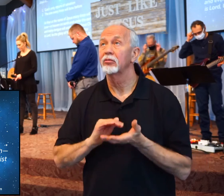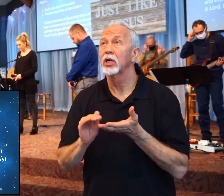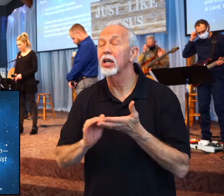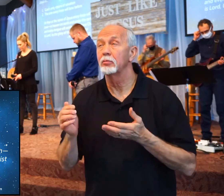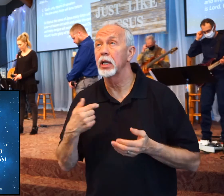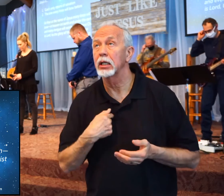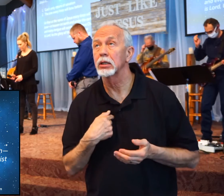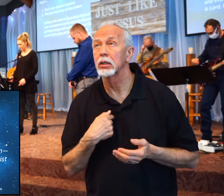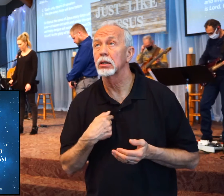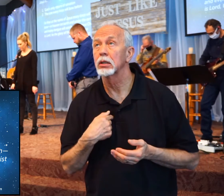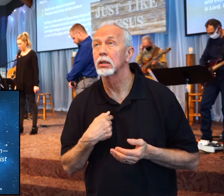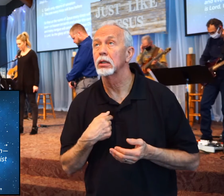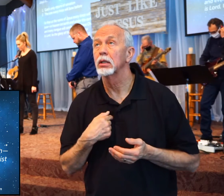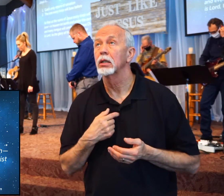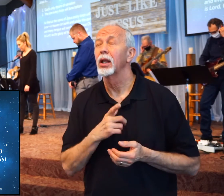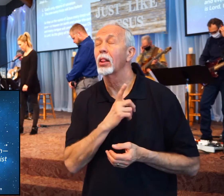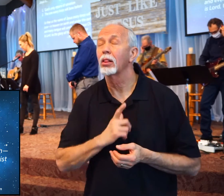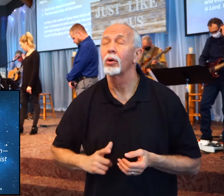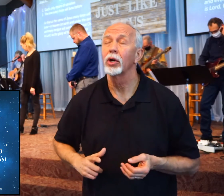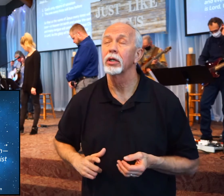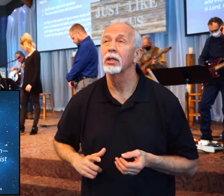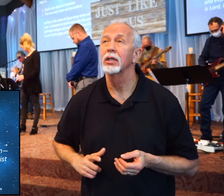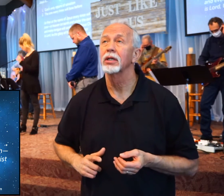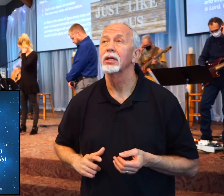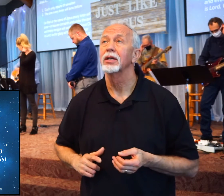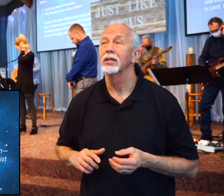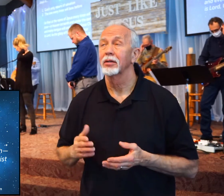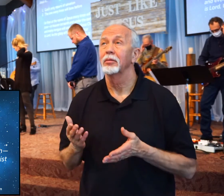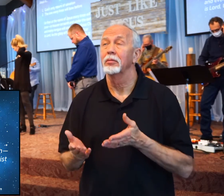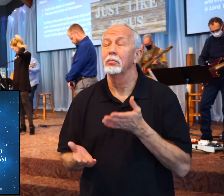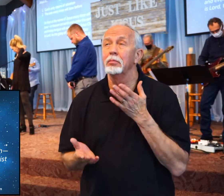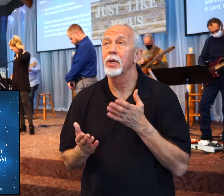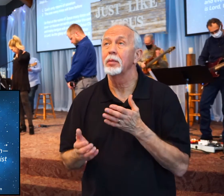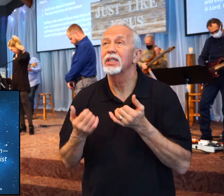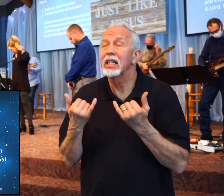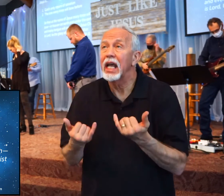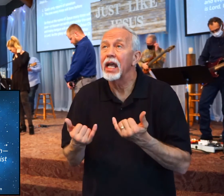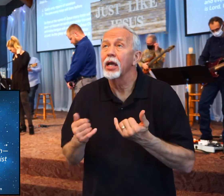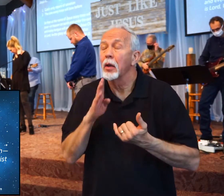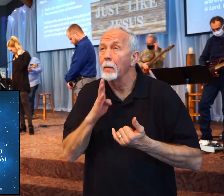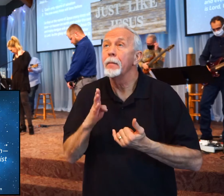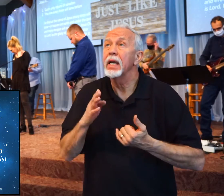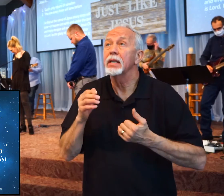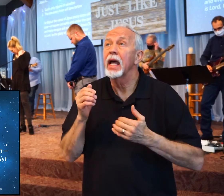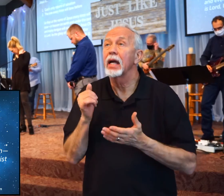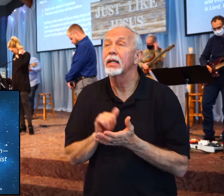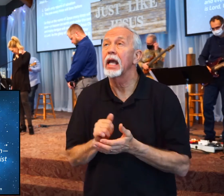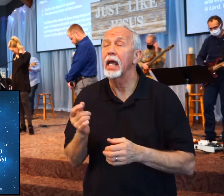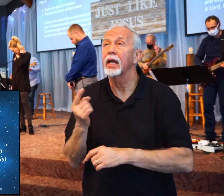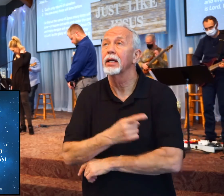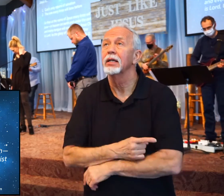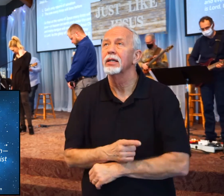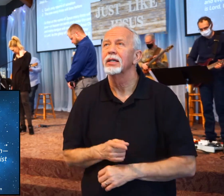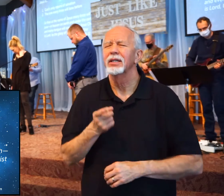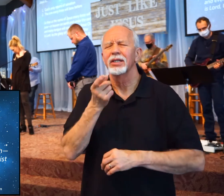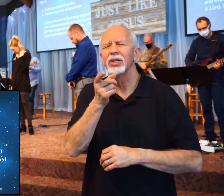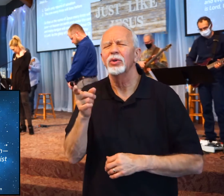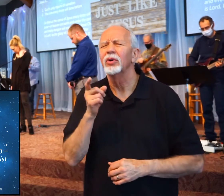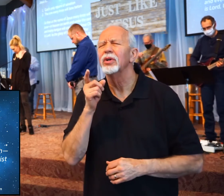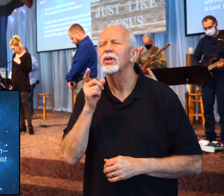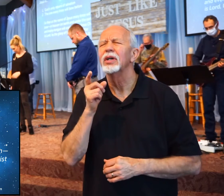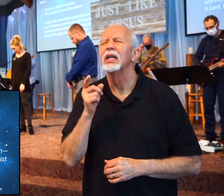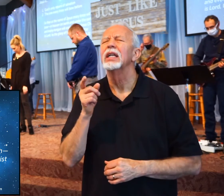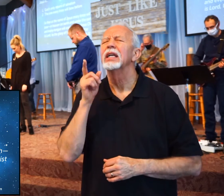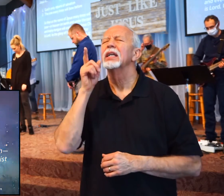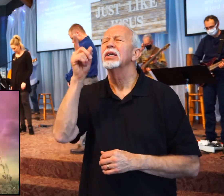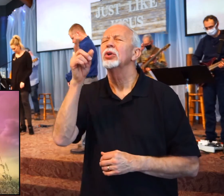me. Lord, may today be the day that you are king in their